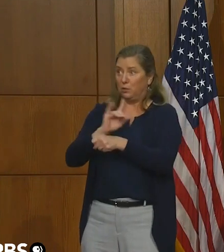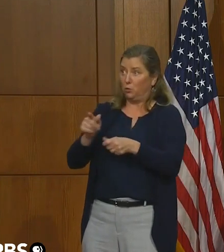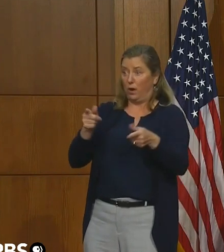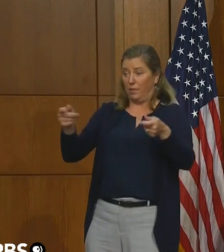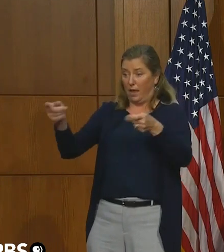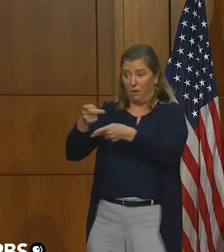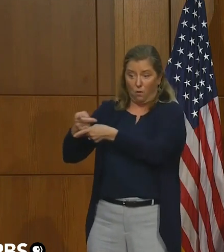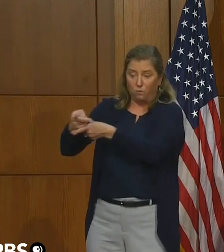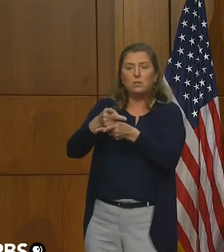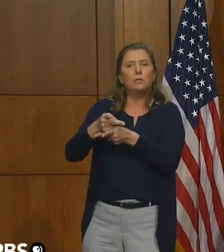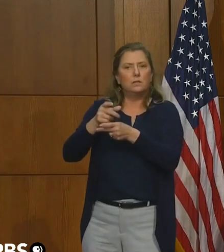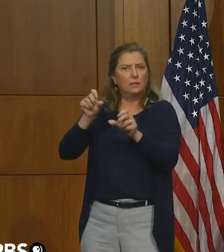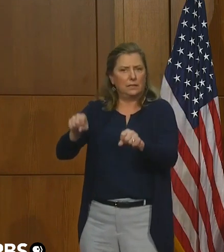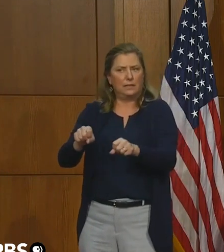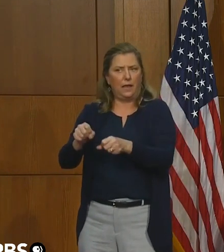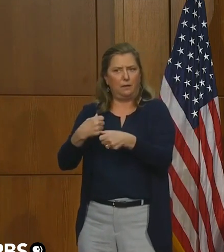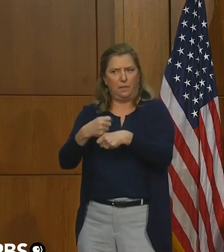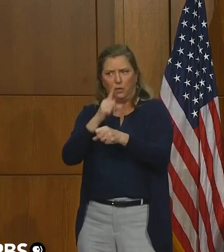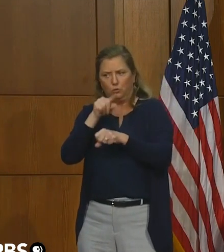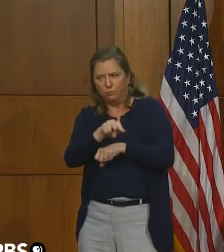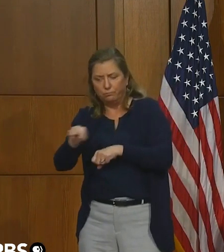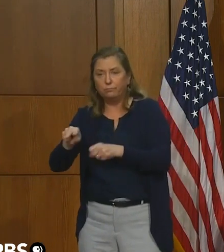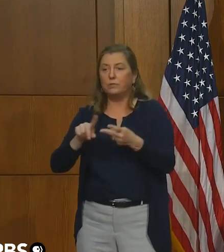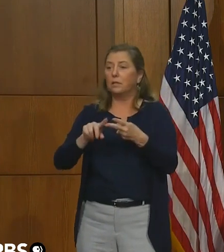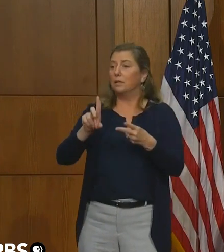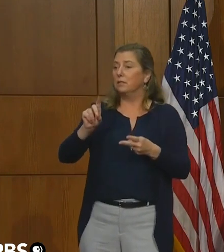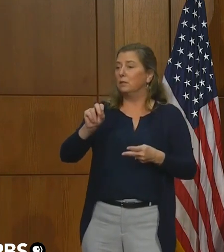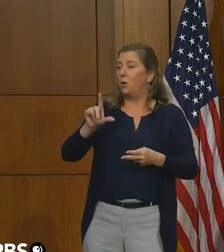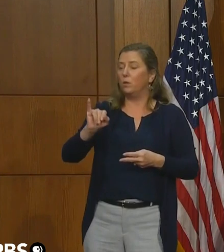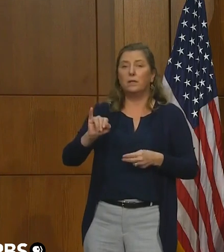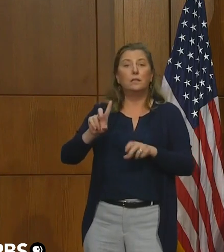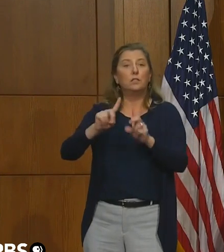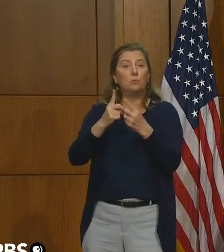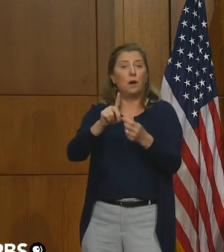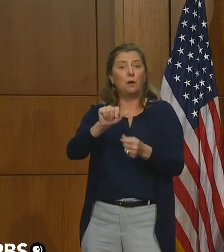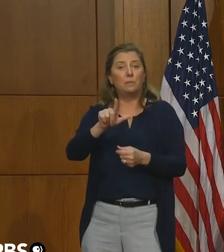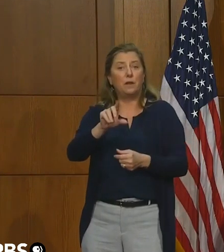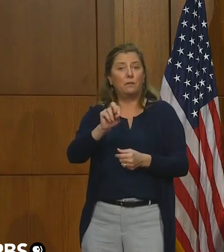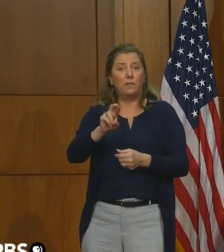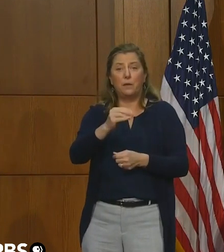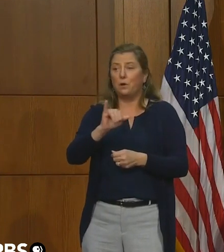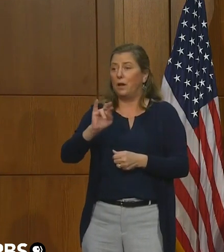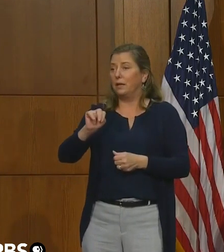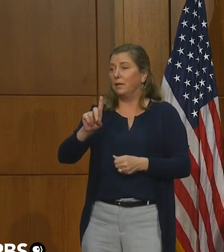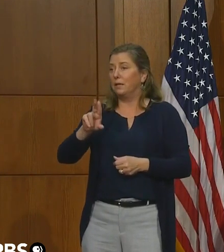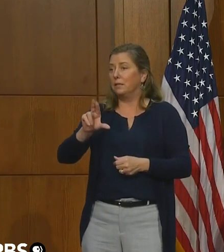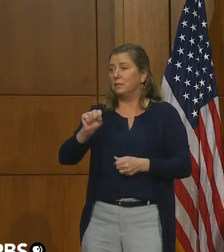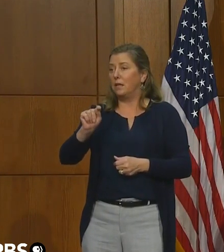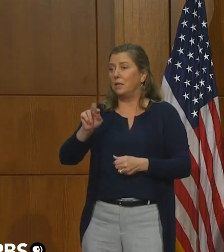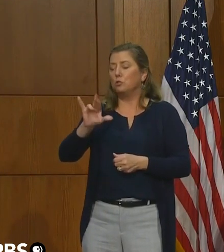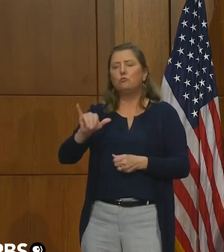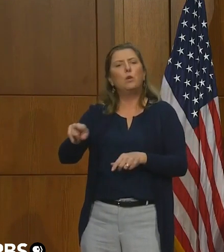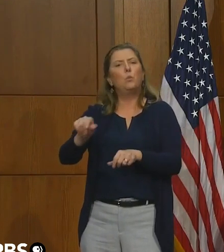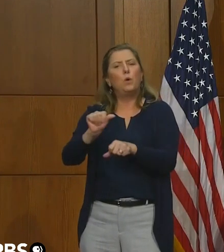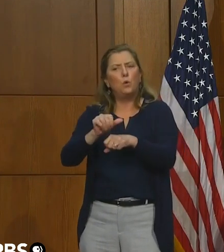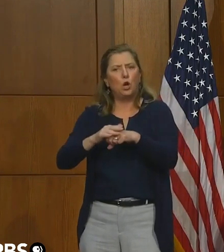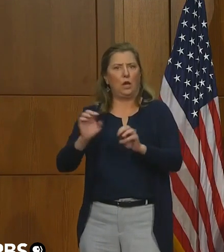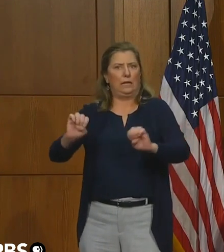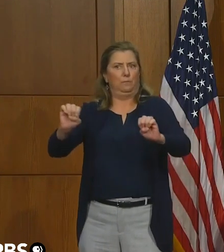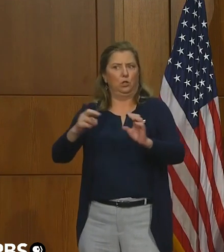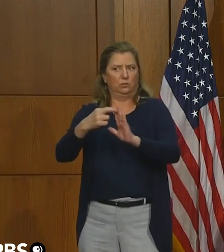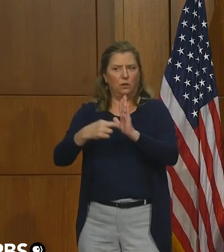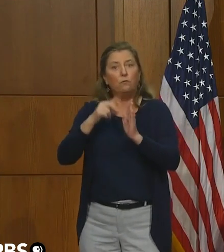able to enforce this. DOLE, the Department of Labor and Industry, like the governor said, they will be working on emergency regulations for